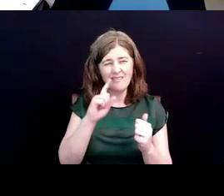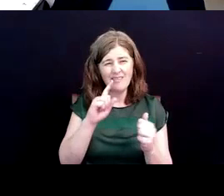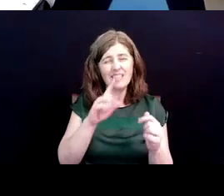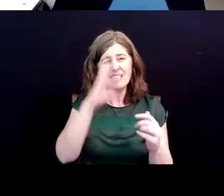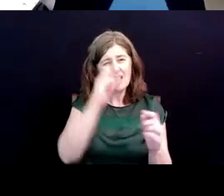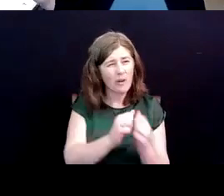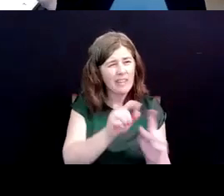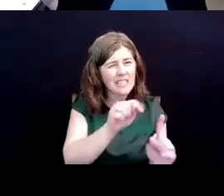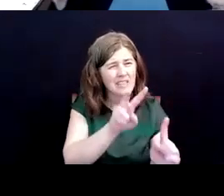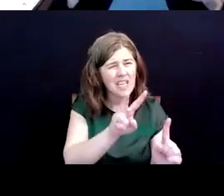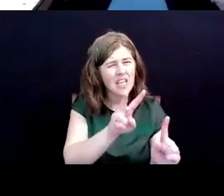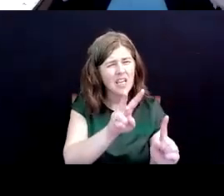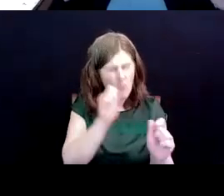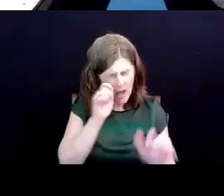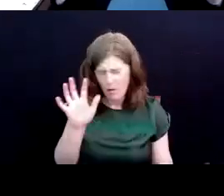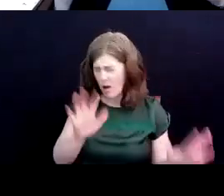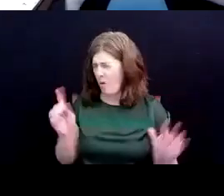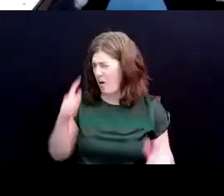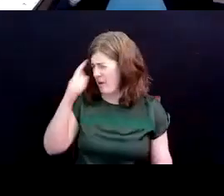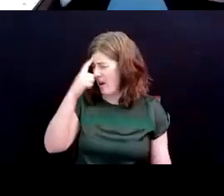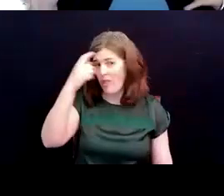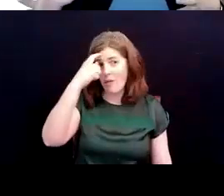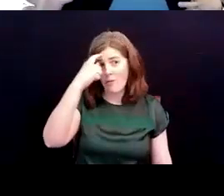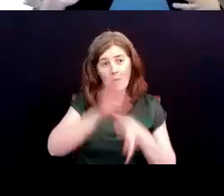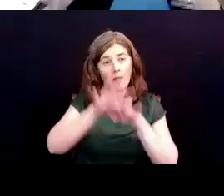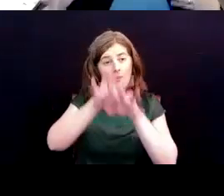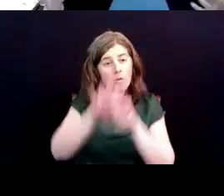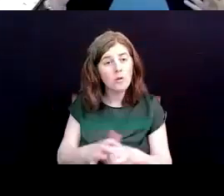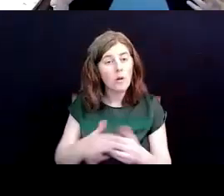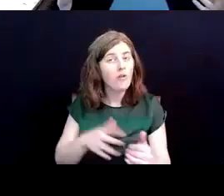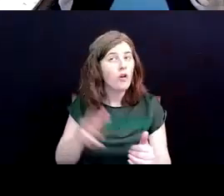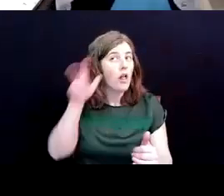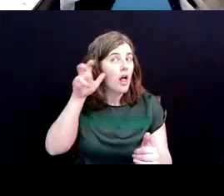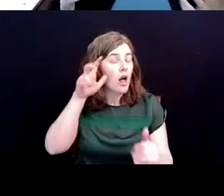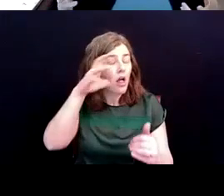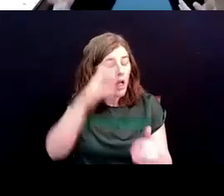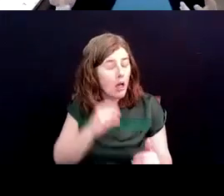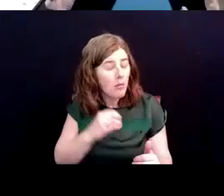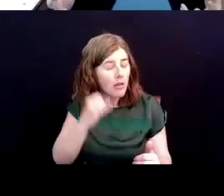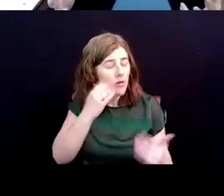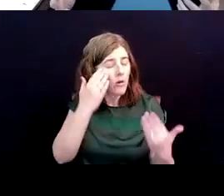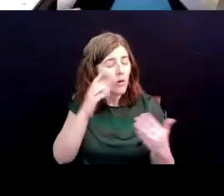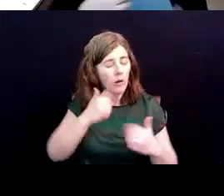like, where am I? Right? Your brain gets used to whatever it fell asleep with. And especially if you don't know really how to